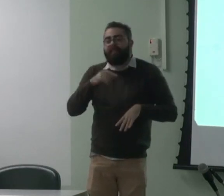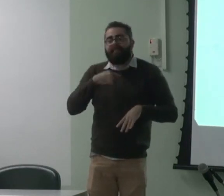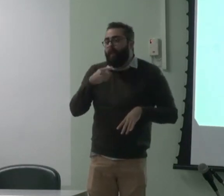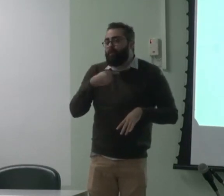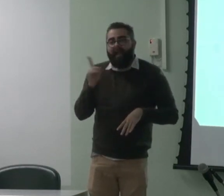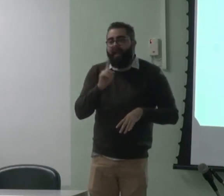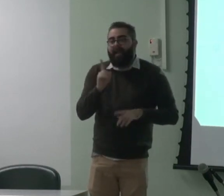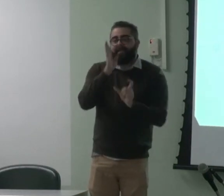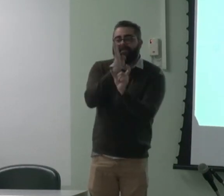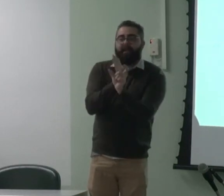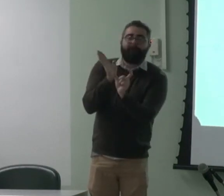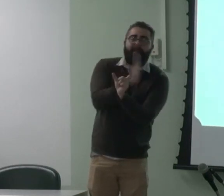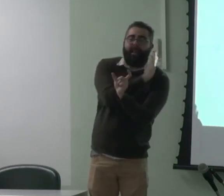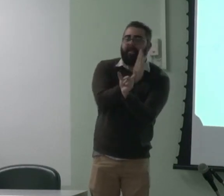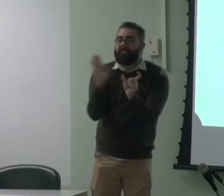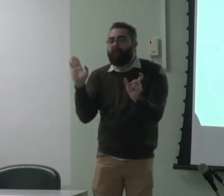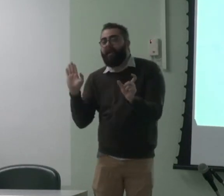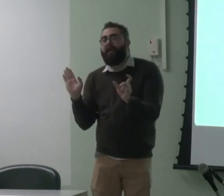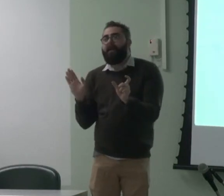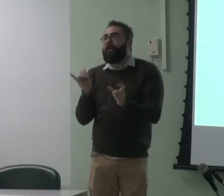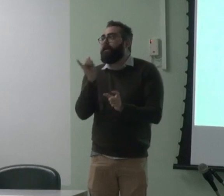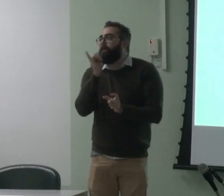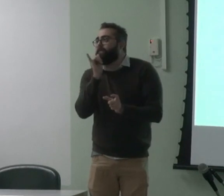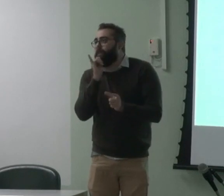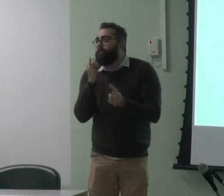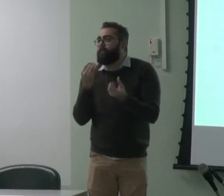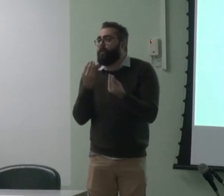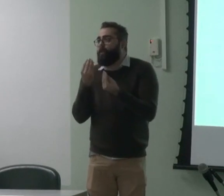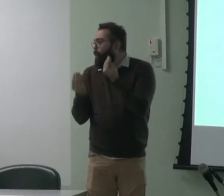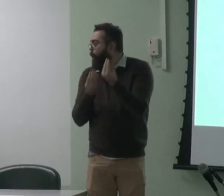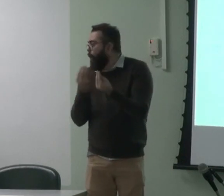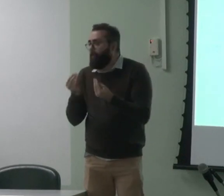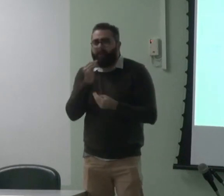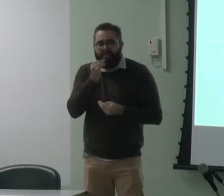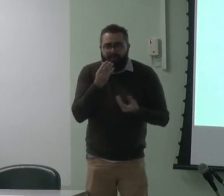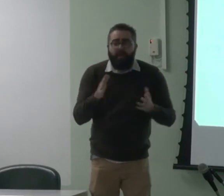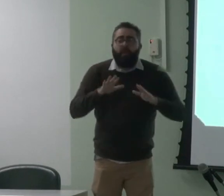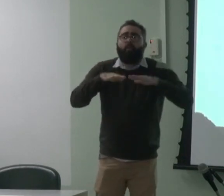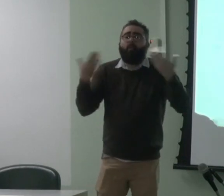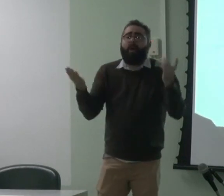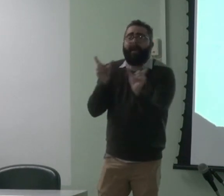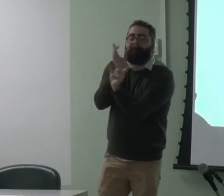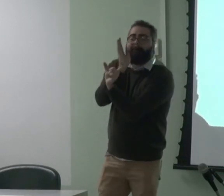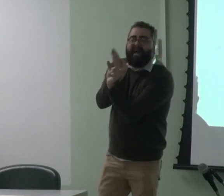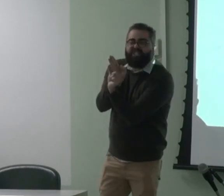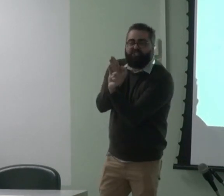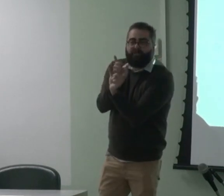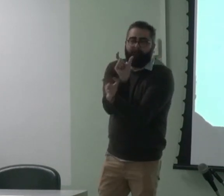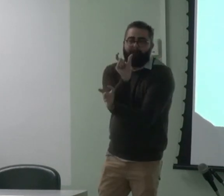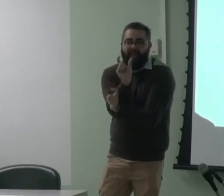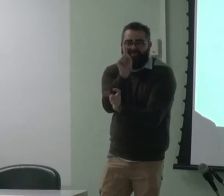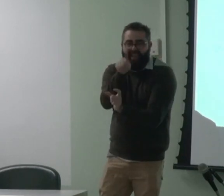So if we define simply how it is inflected, we state what case it is, what